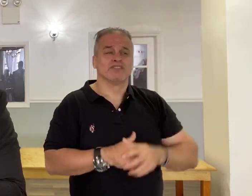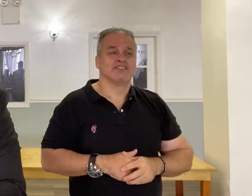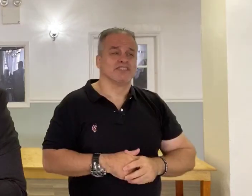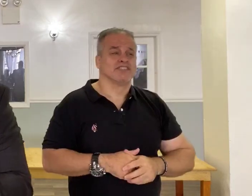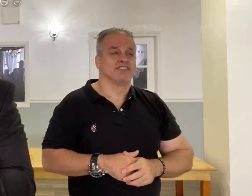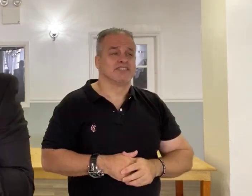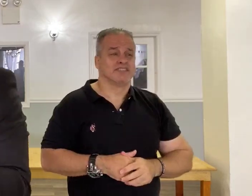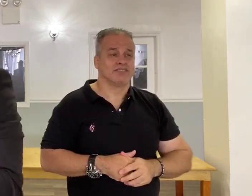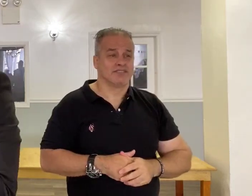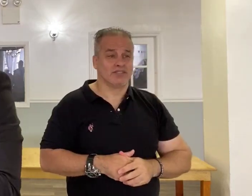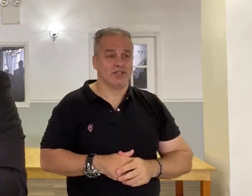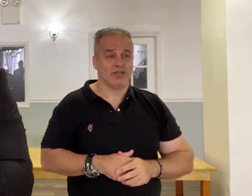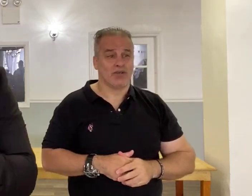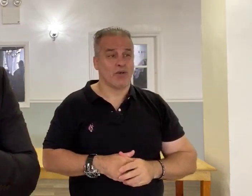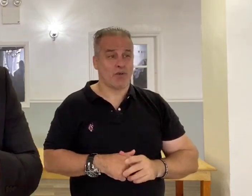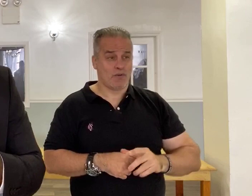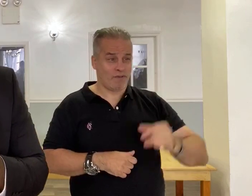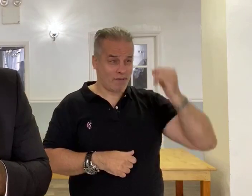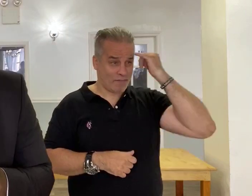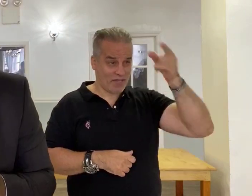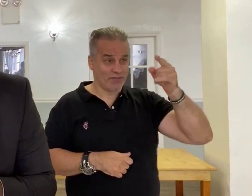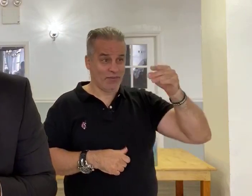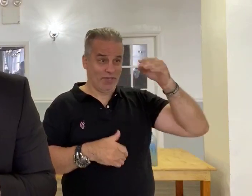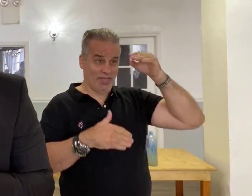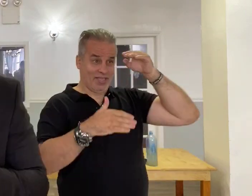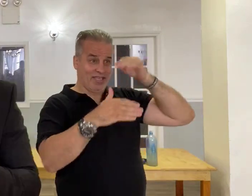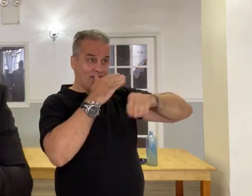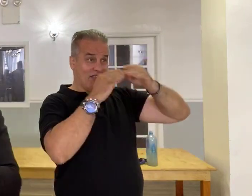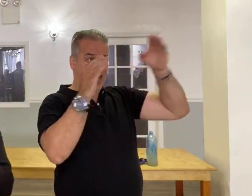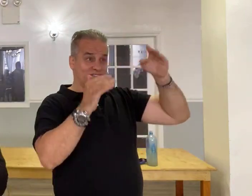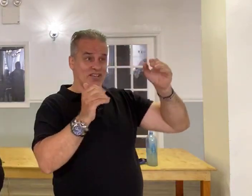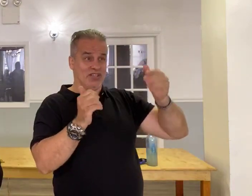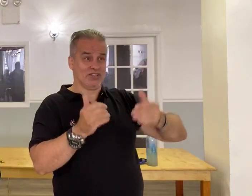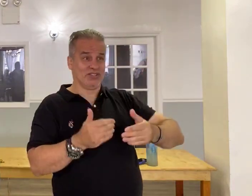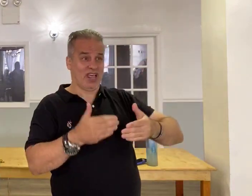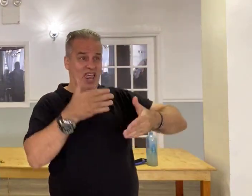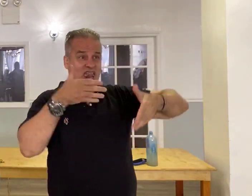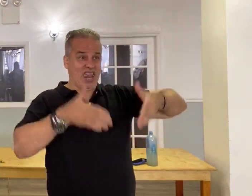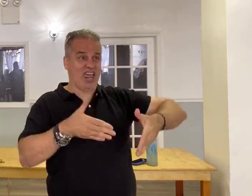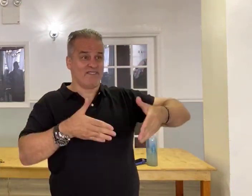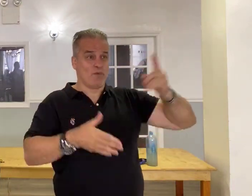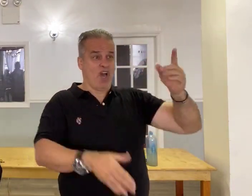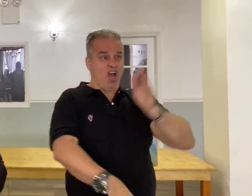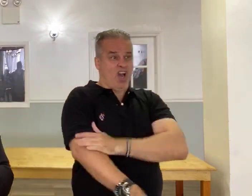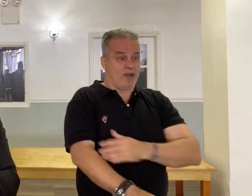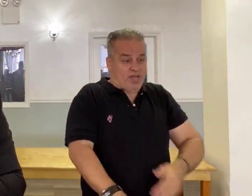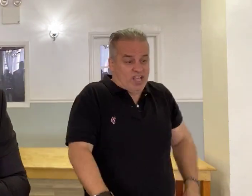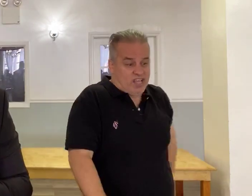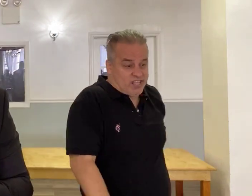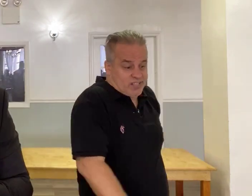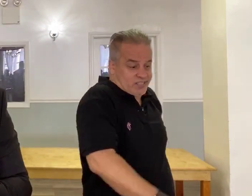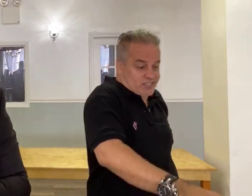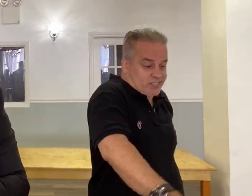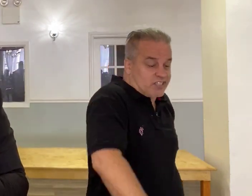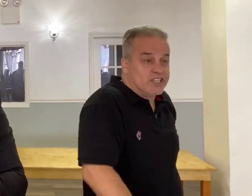heaven missing your left arm, missing your right leg, missing your left